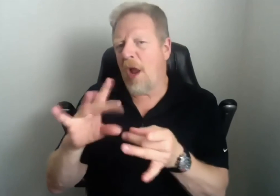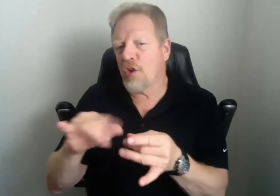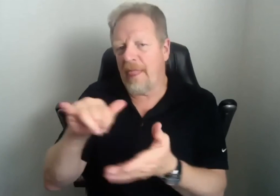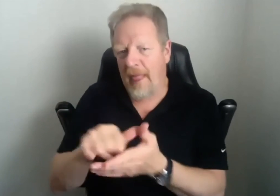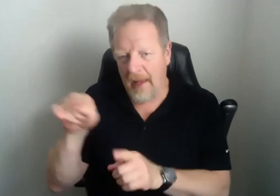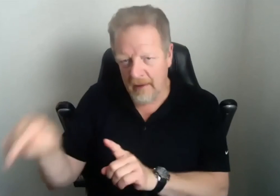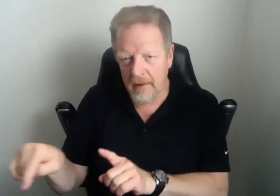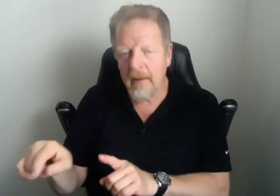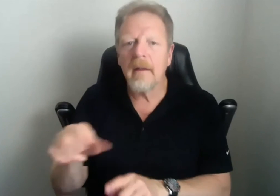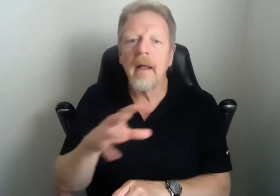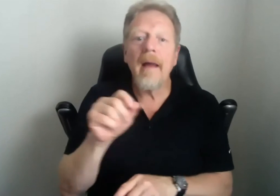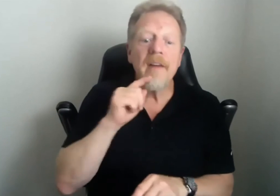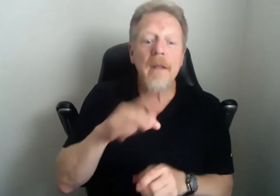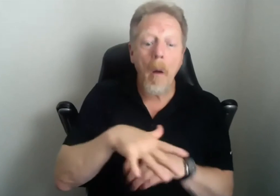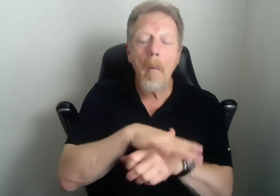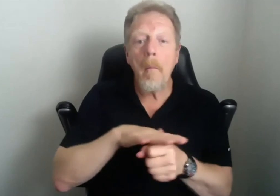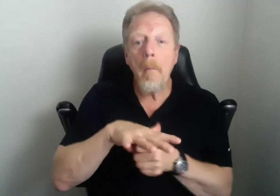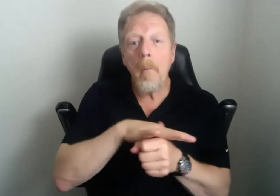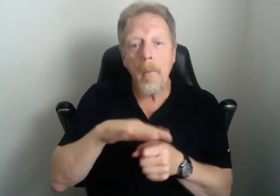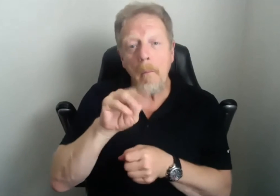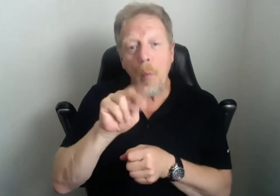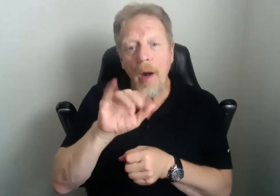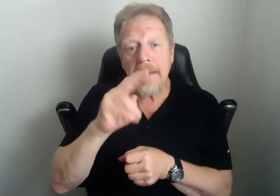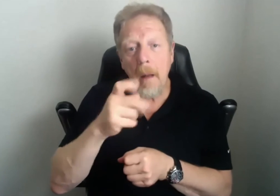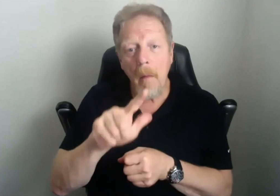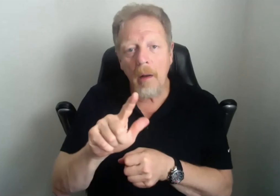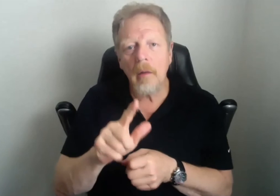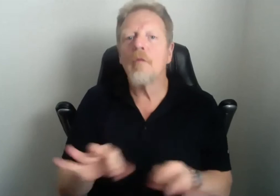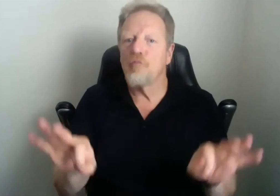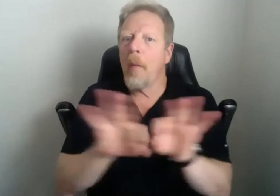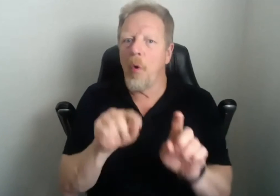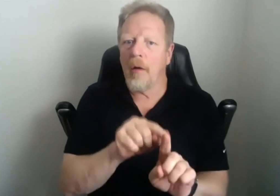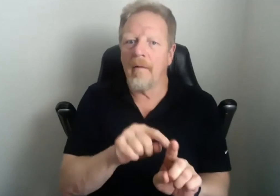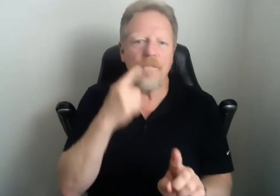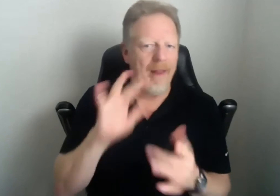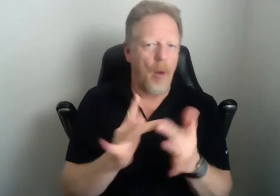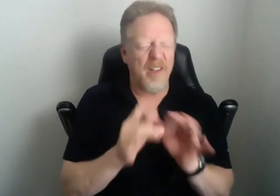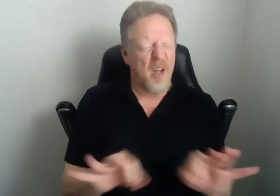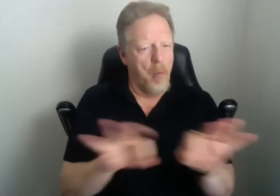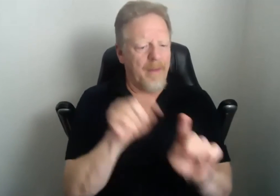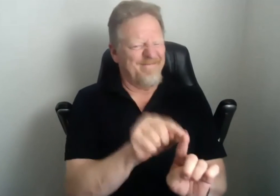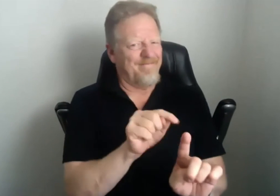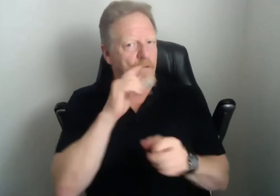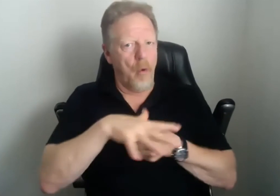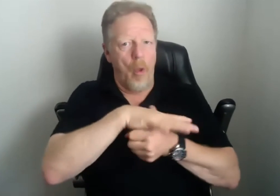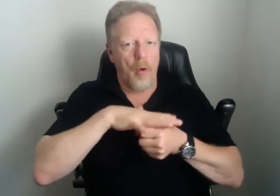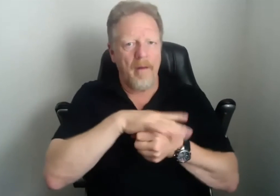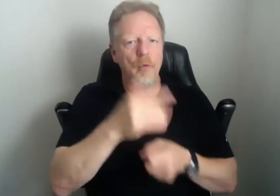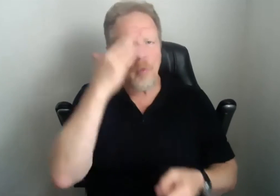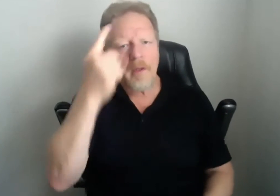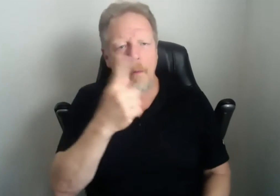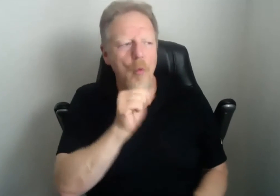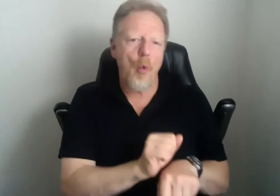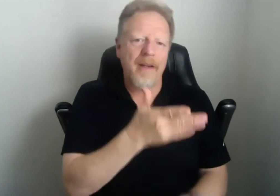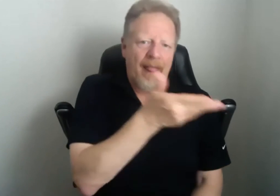And if it's more municipal, I believe it's even more so for the networking, that you know someone who works